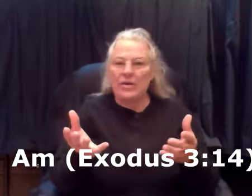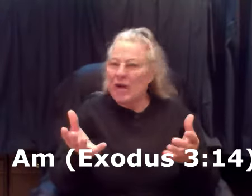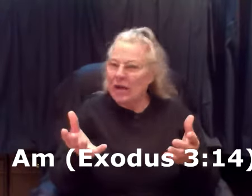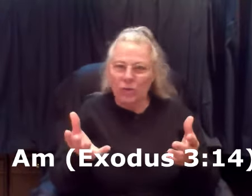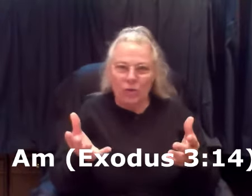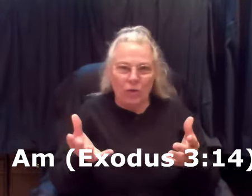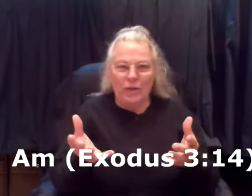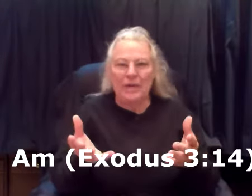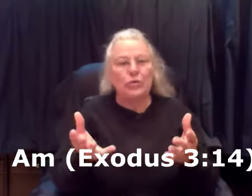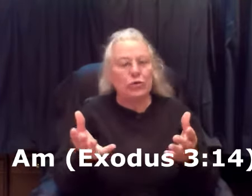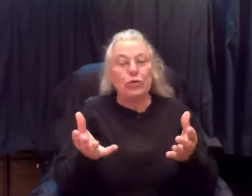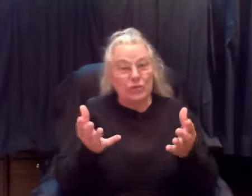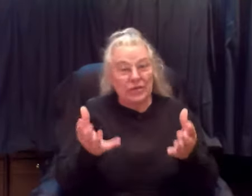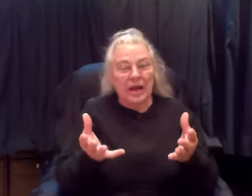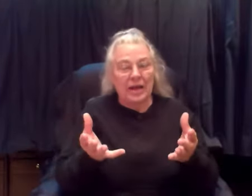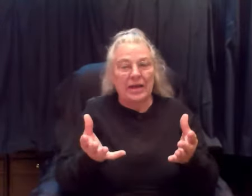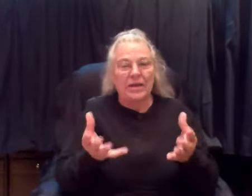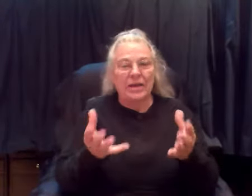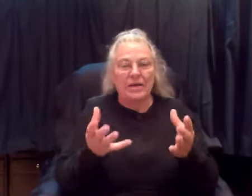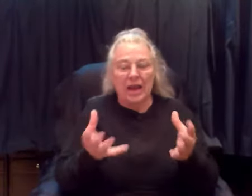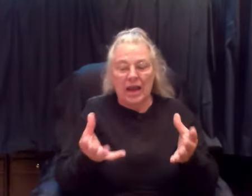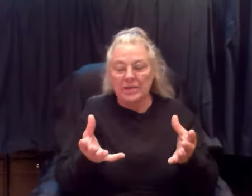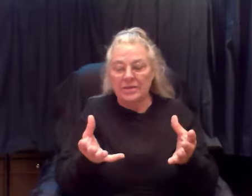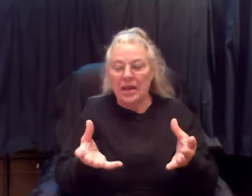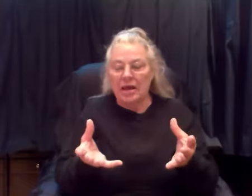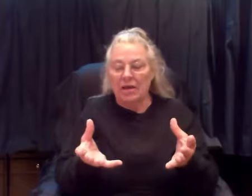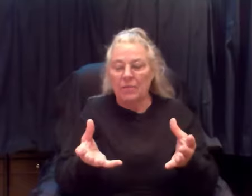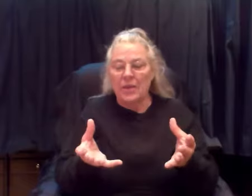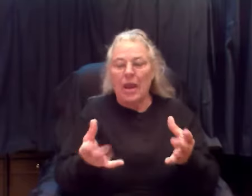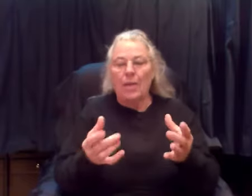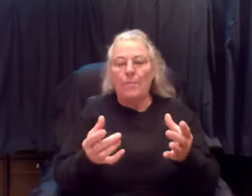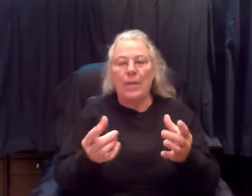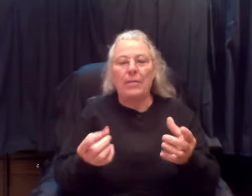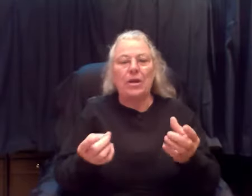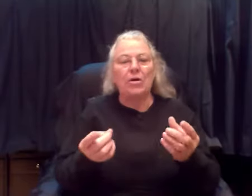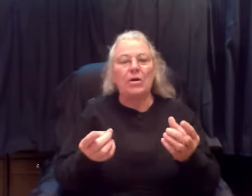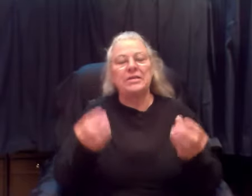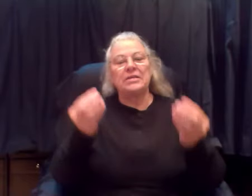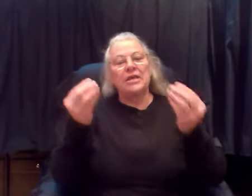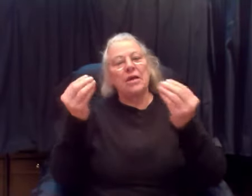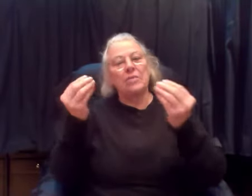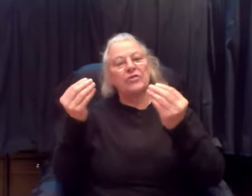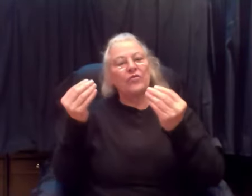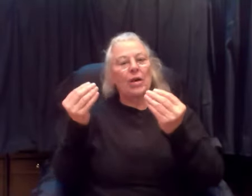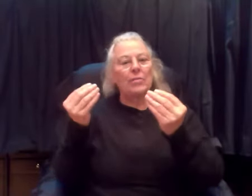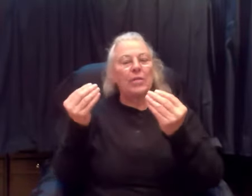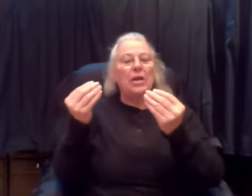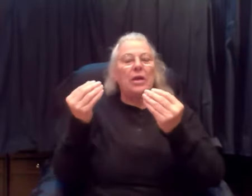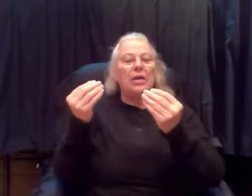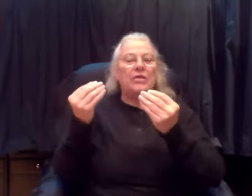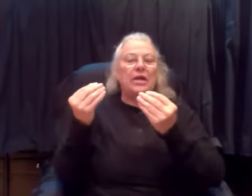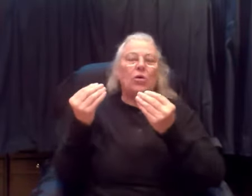Not normally do you sign it in ASL, but because this comes from the